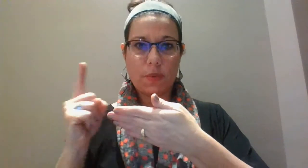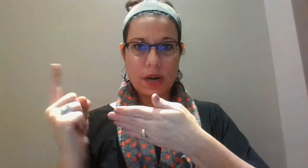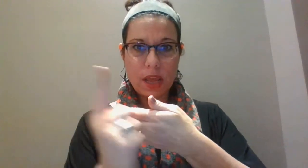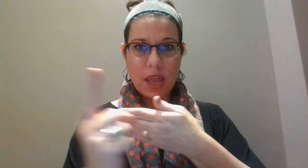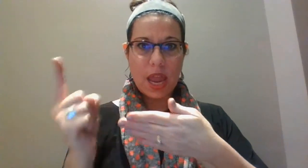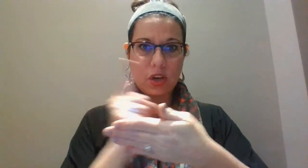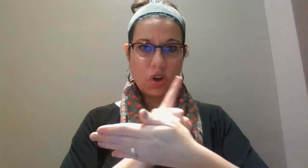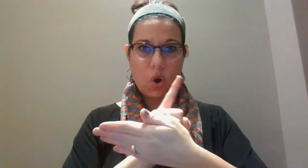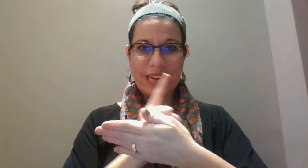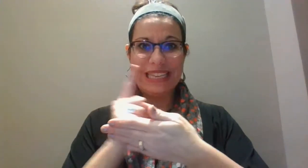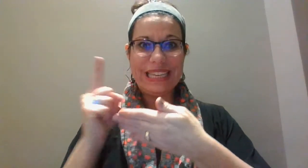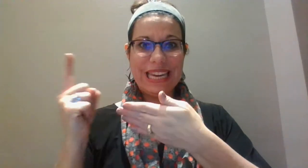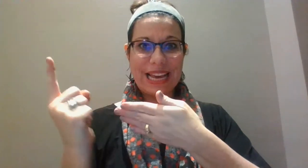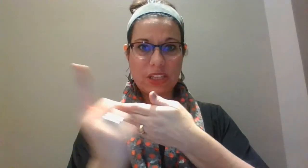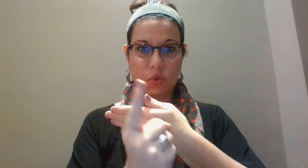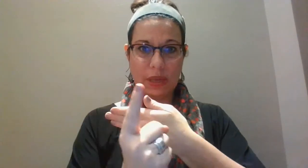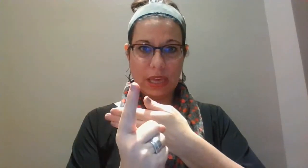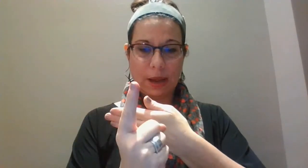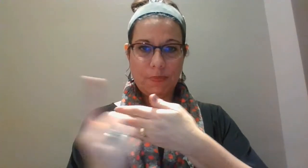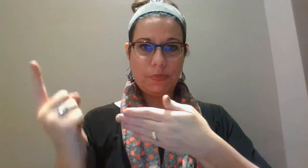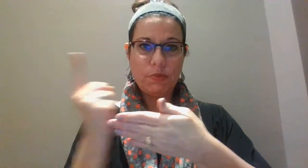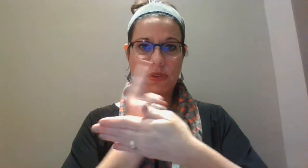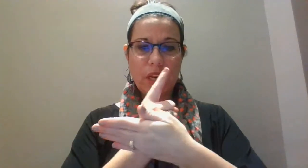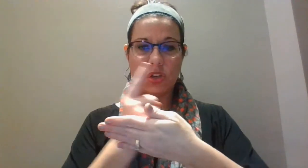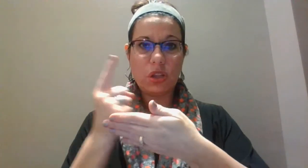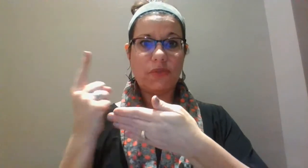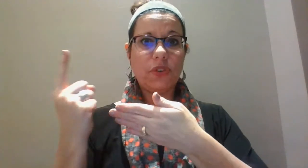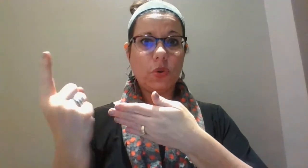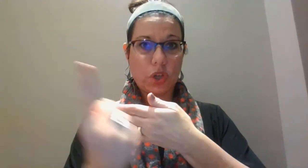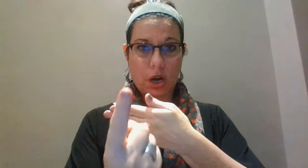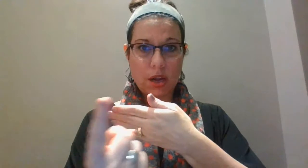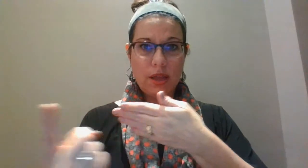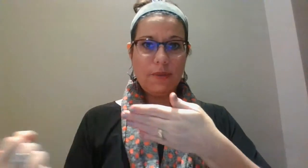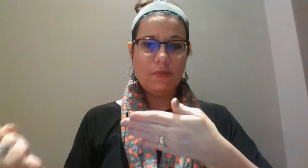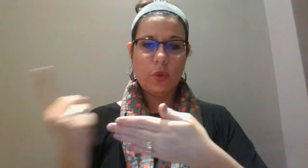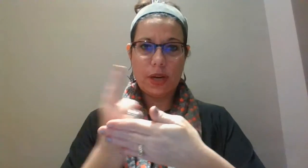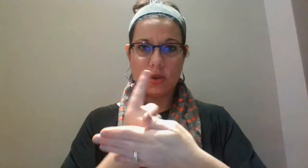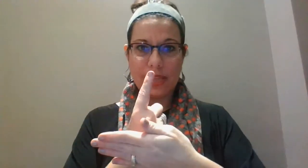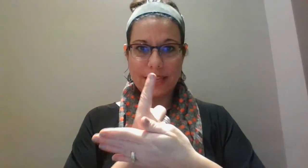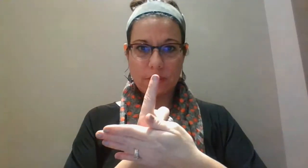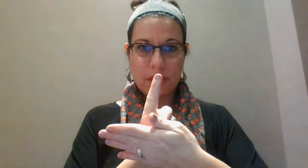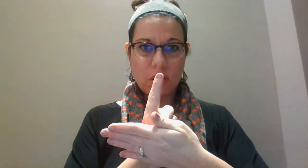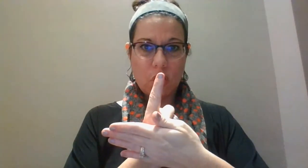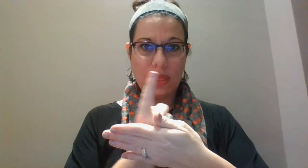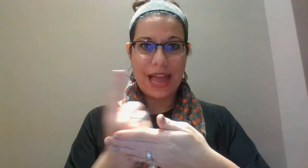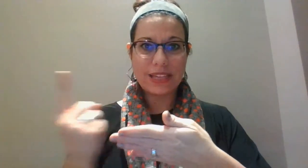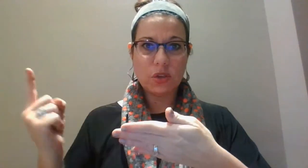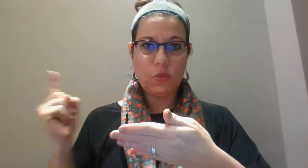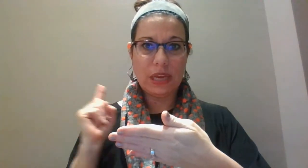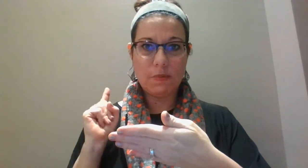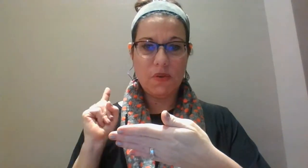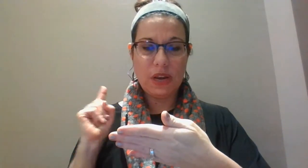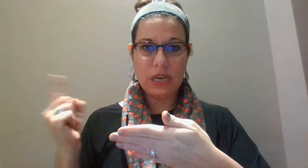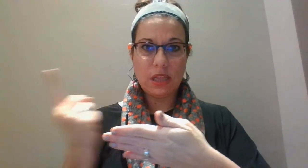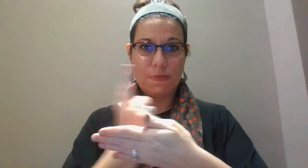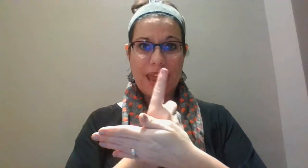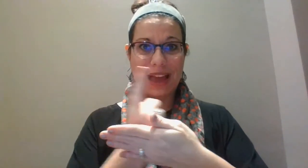forward. And you go next week. Move it into the future. If you want to do last week, you go last week. Move it into the